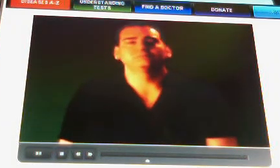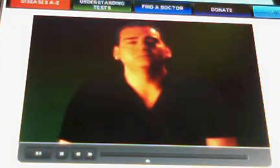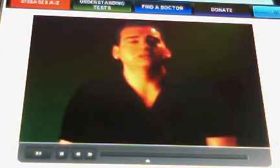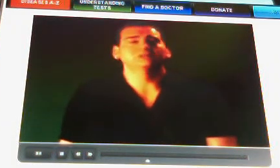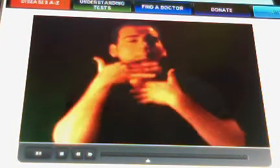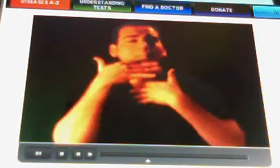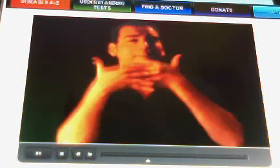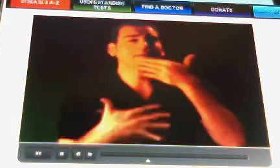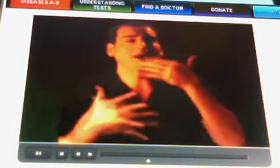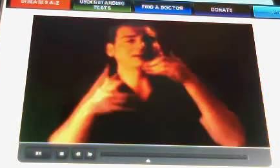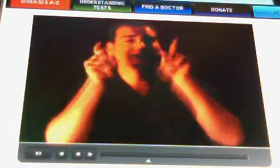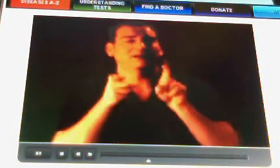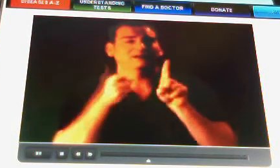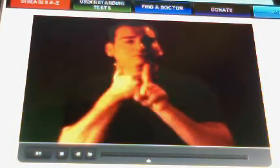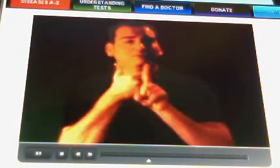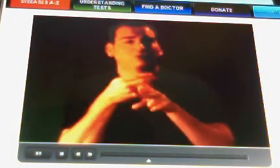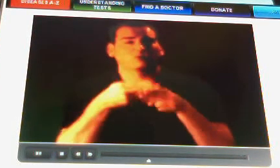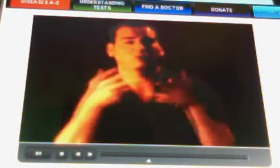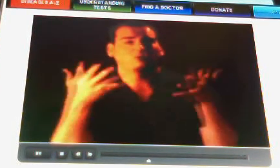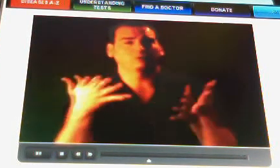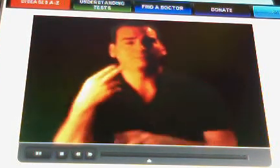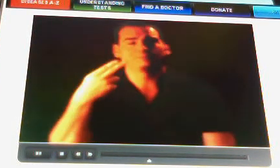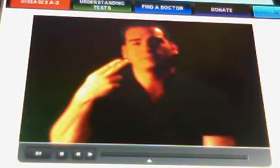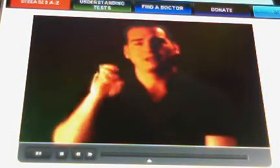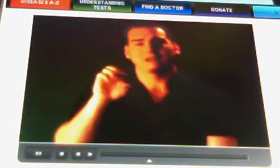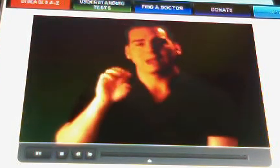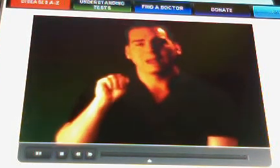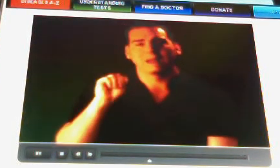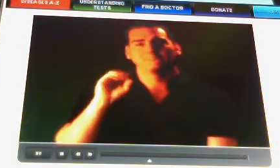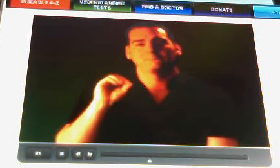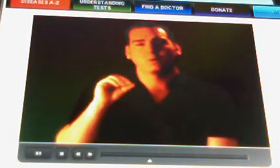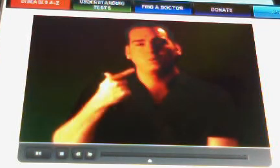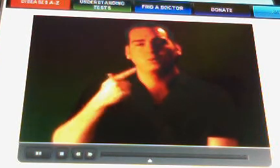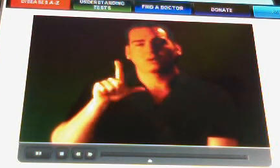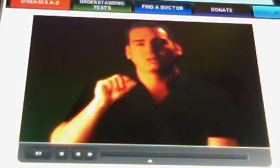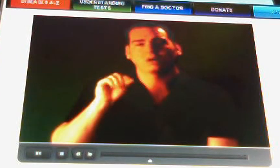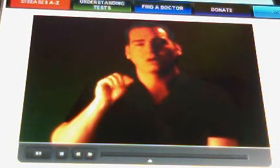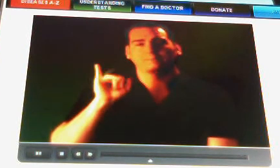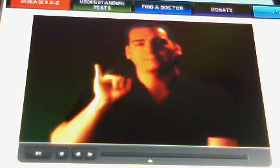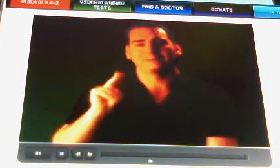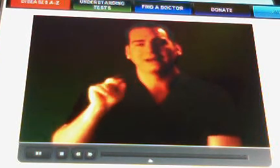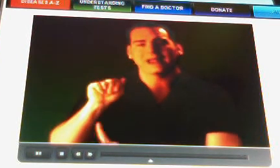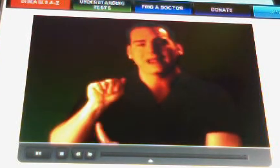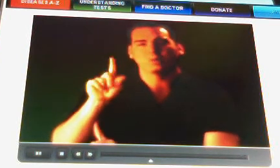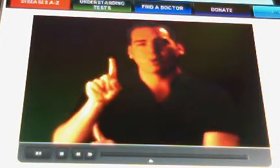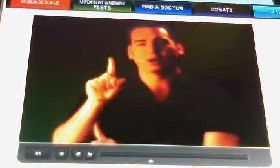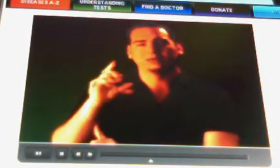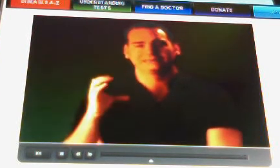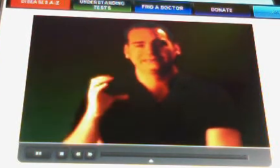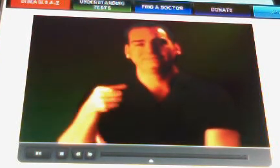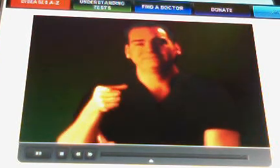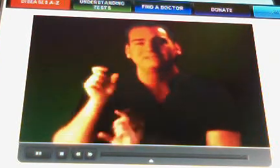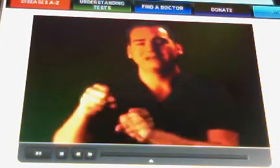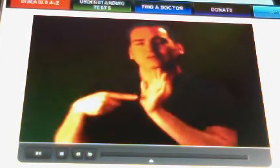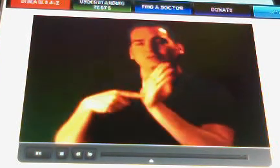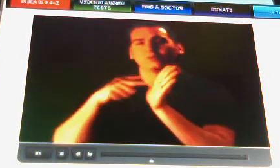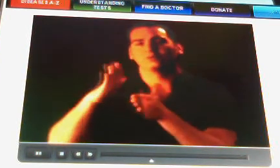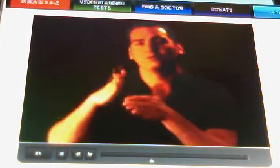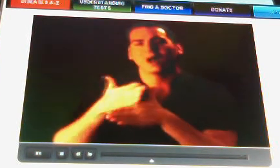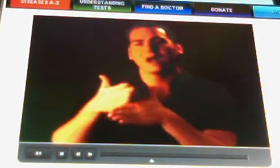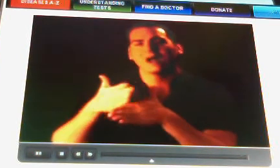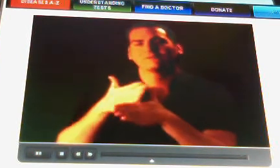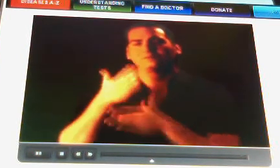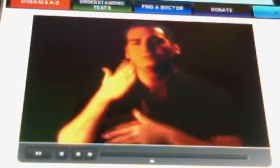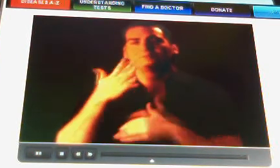Your doctor will set up an appointment and teach you how to take care of your diabetes and how to be successful at that.